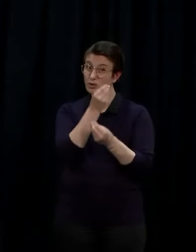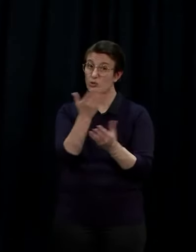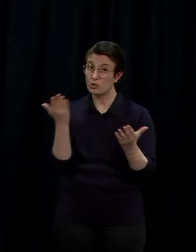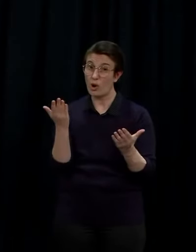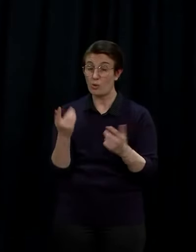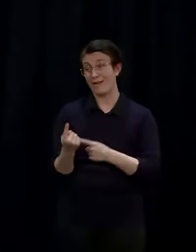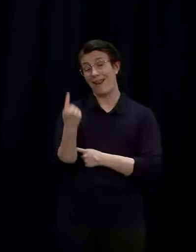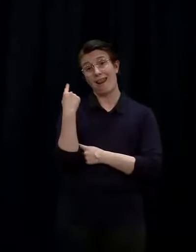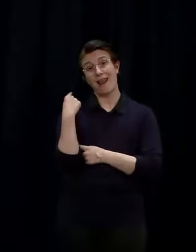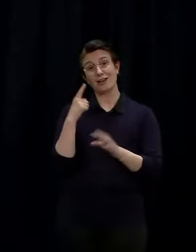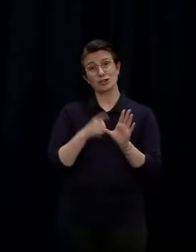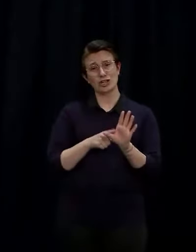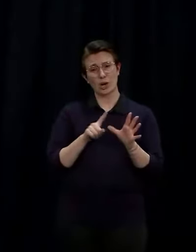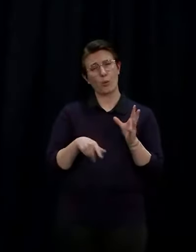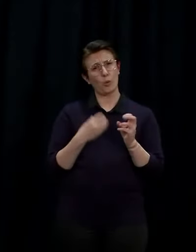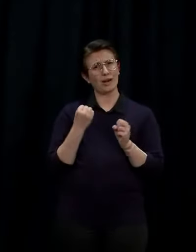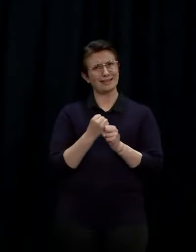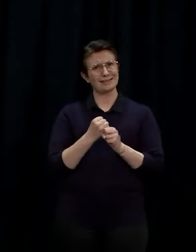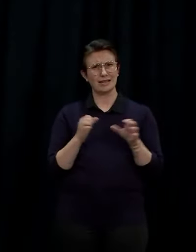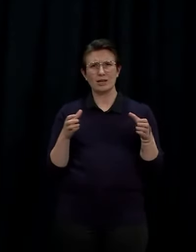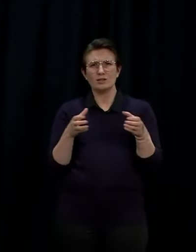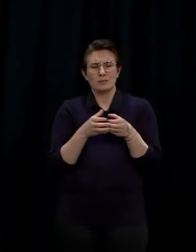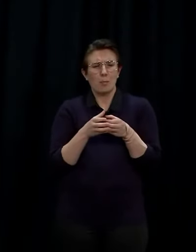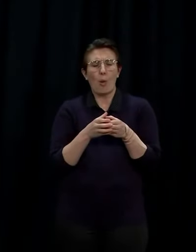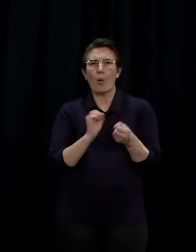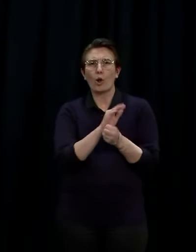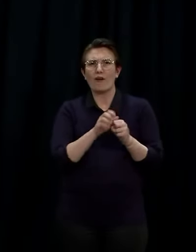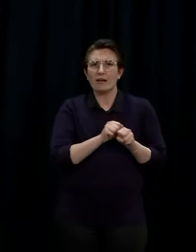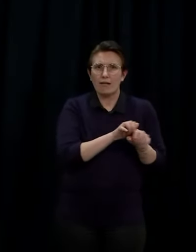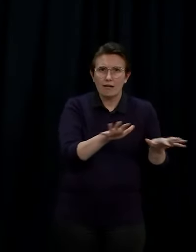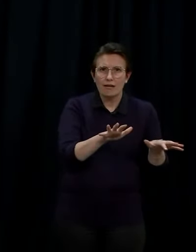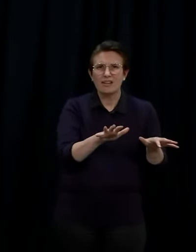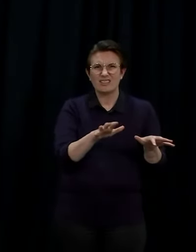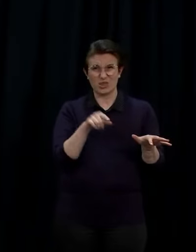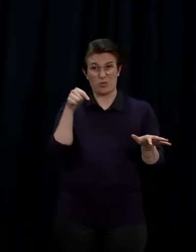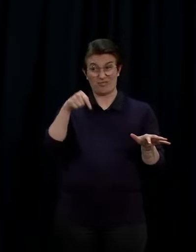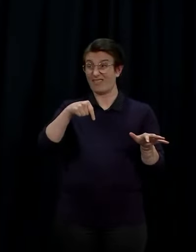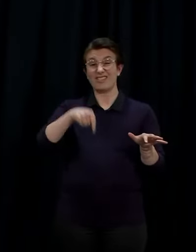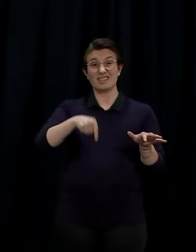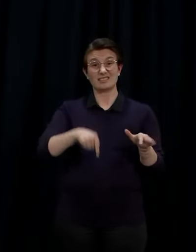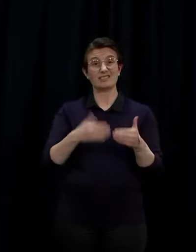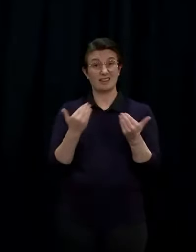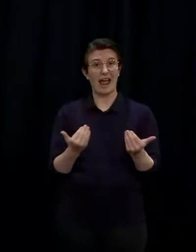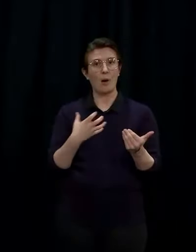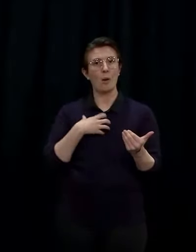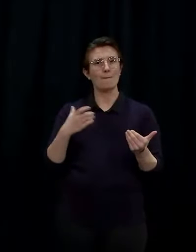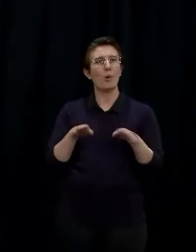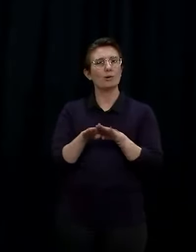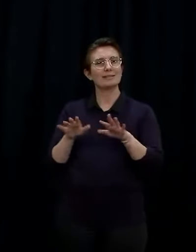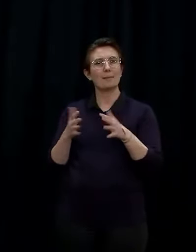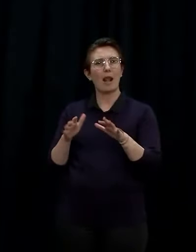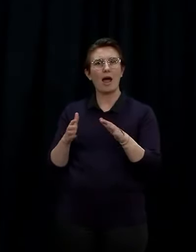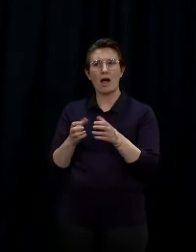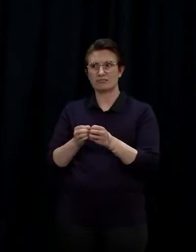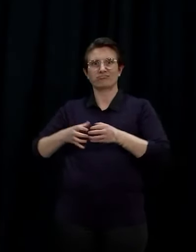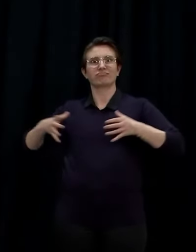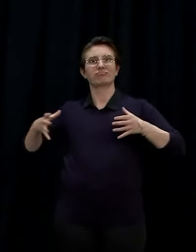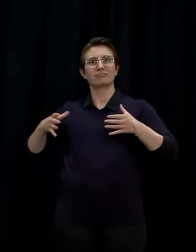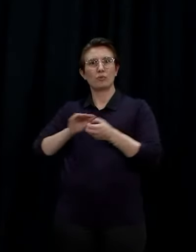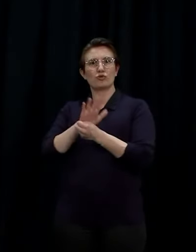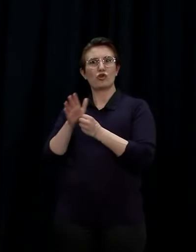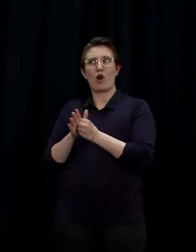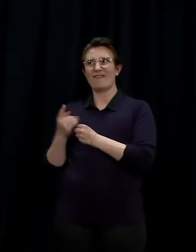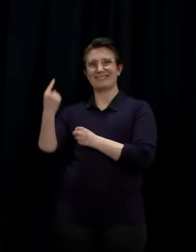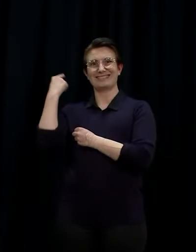year and potentially closer in scale to our original outbreak at the beginning of 2020, the number of